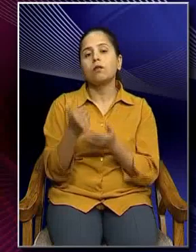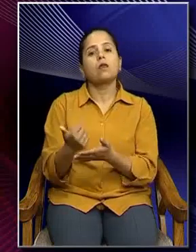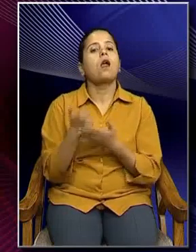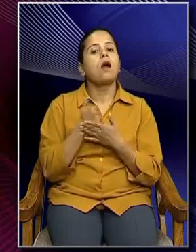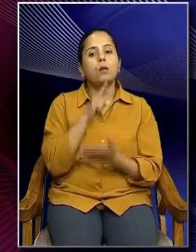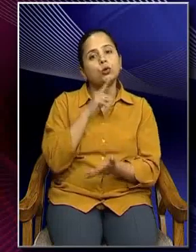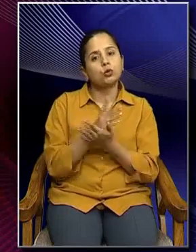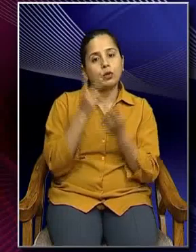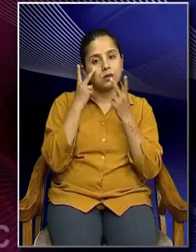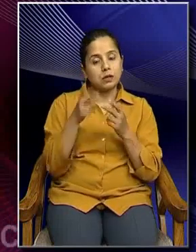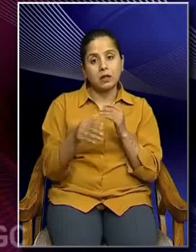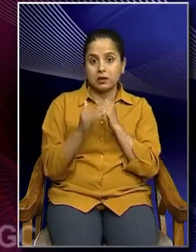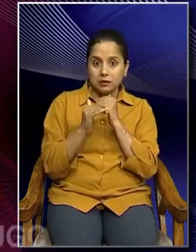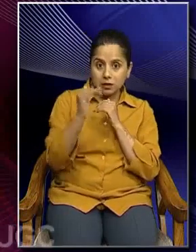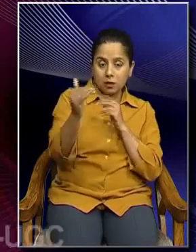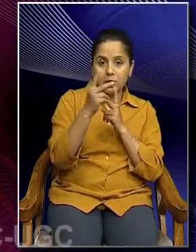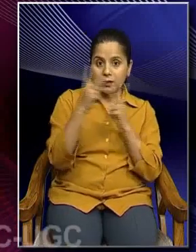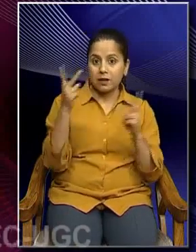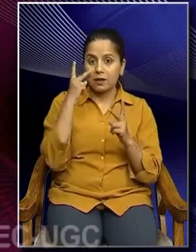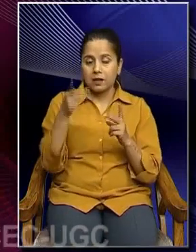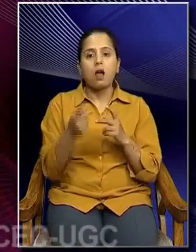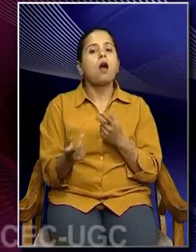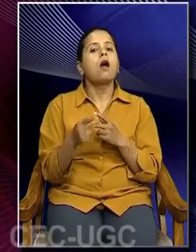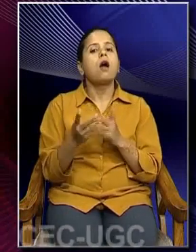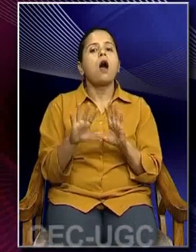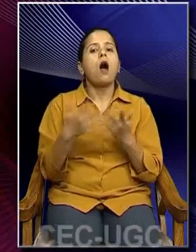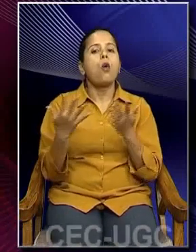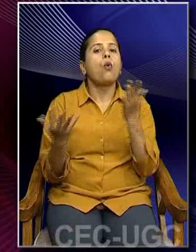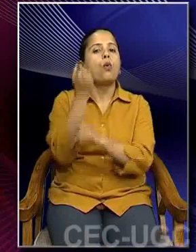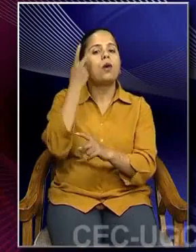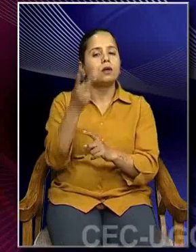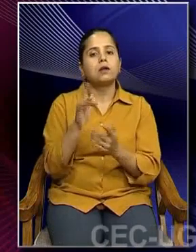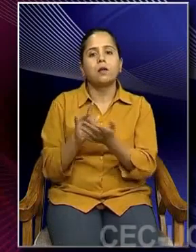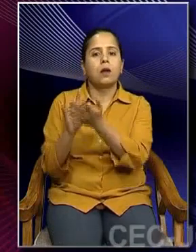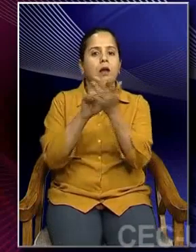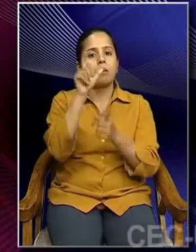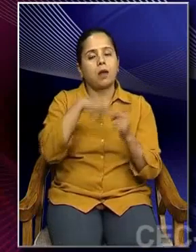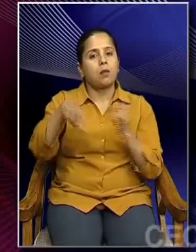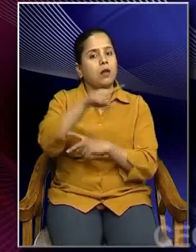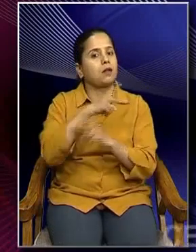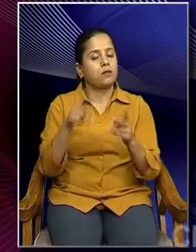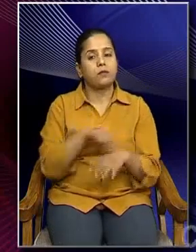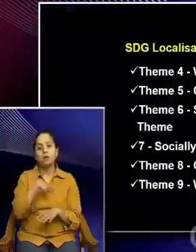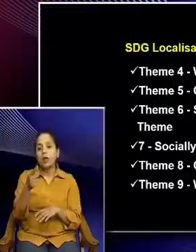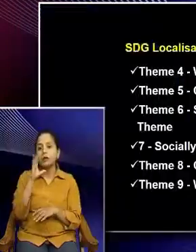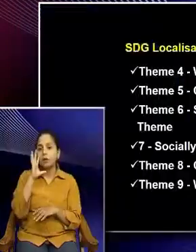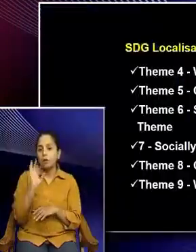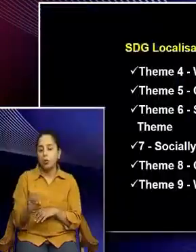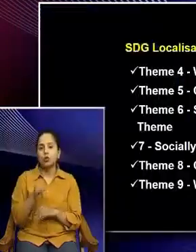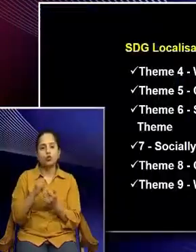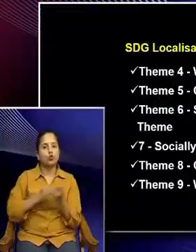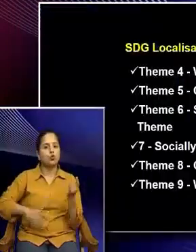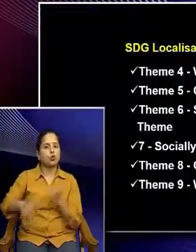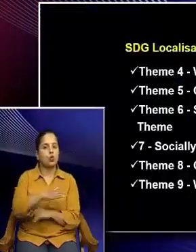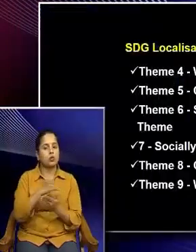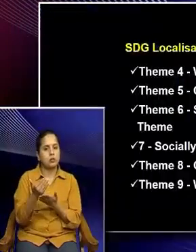ensure that sustainability is attained by people and across geography of the country. Next important issue is socially